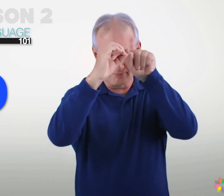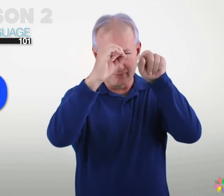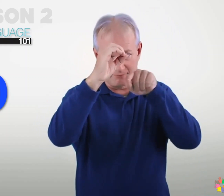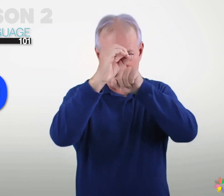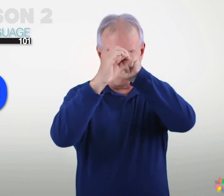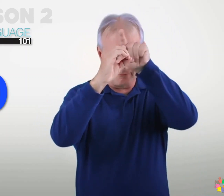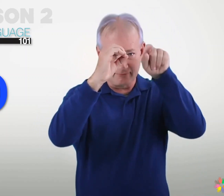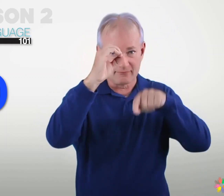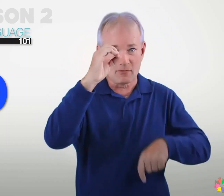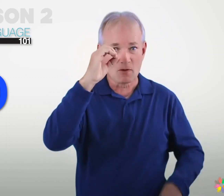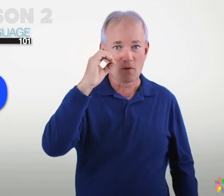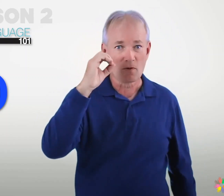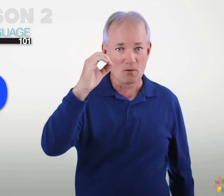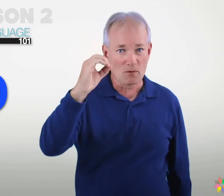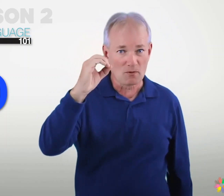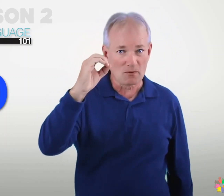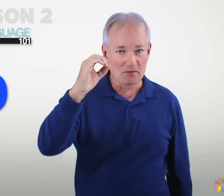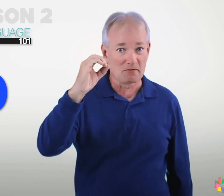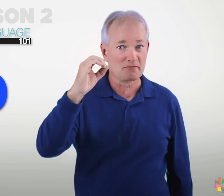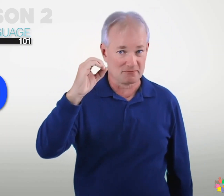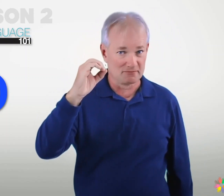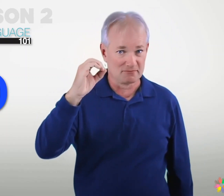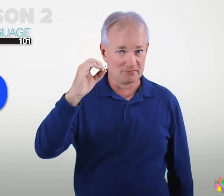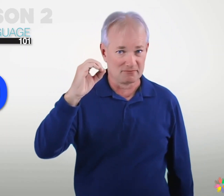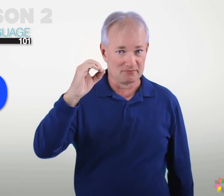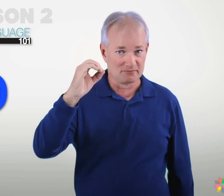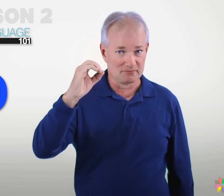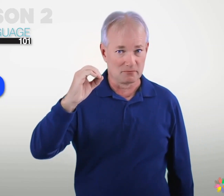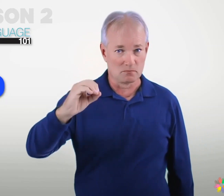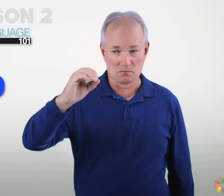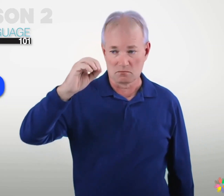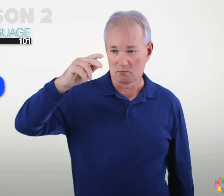O. Again, it looks just like how you write it.